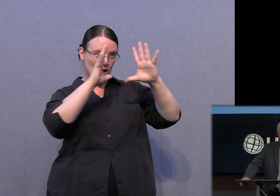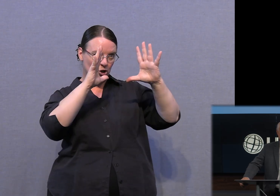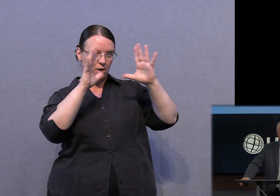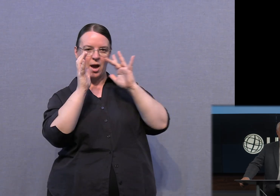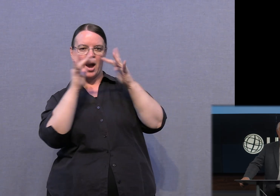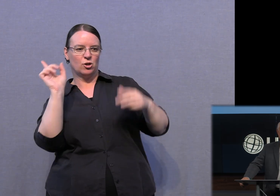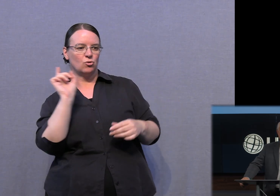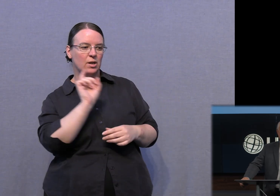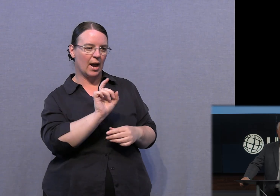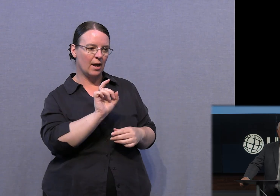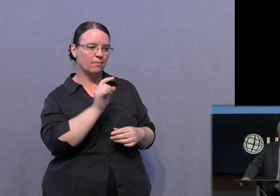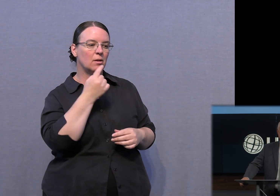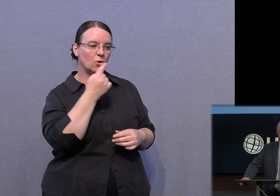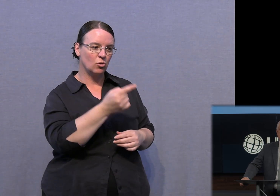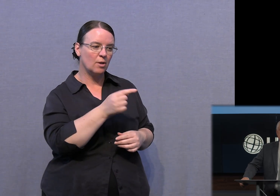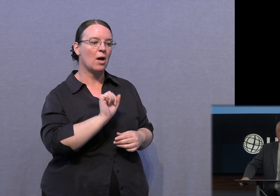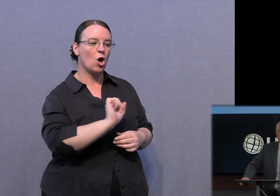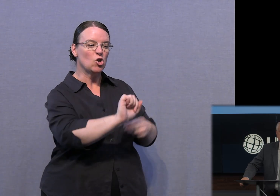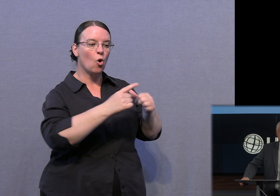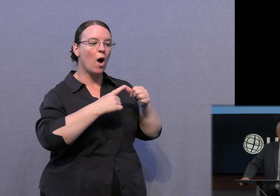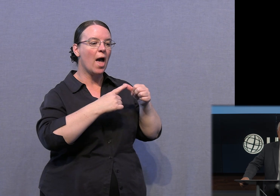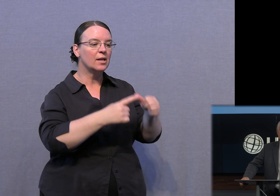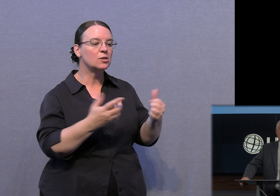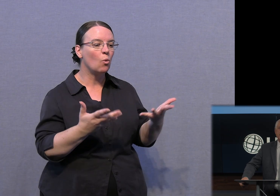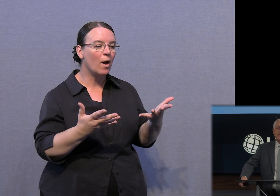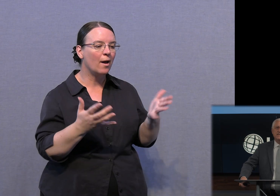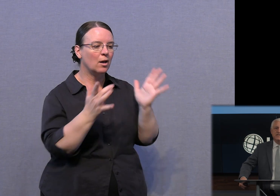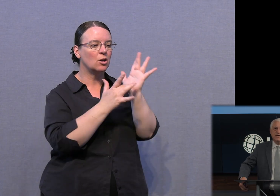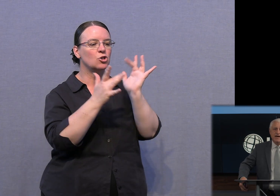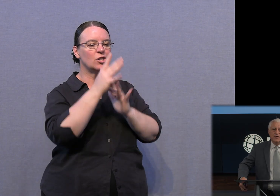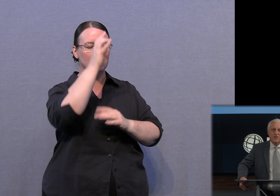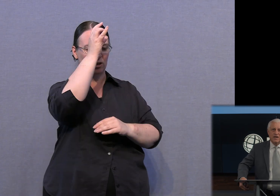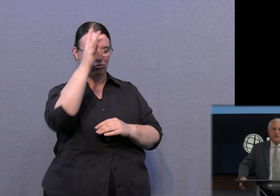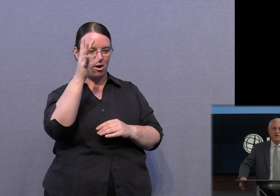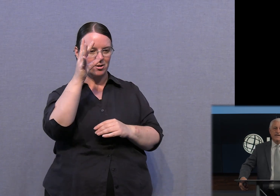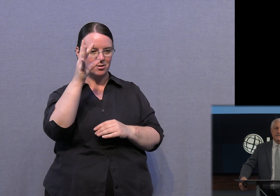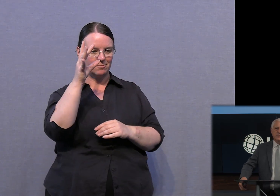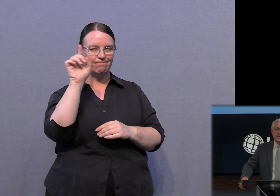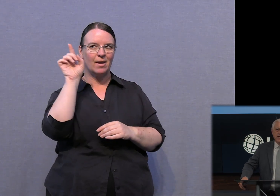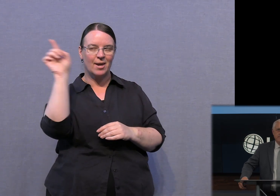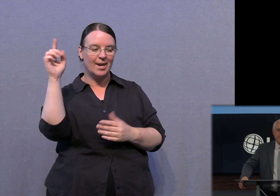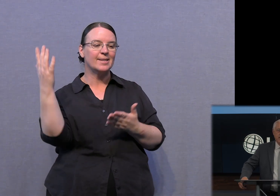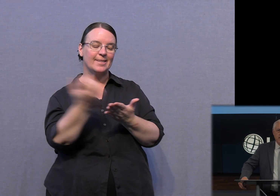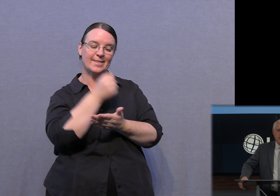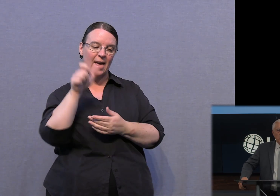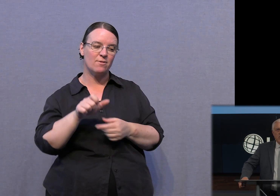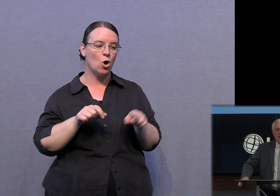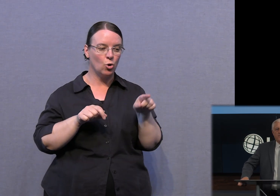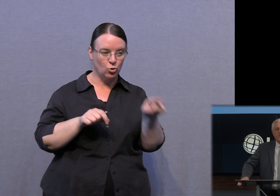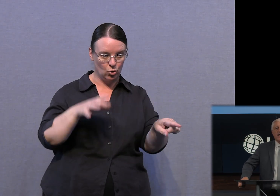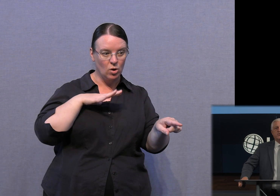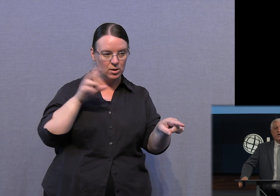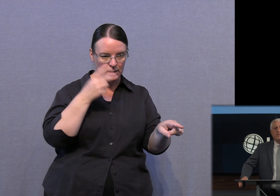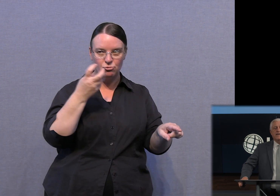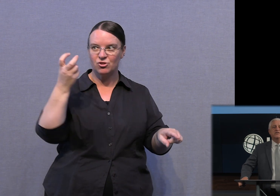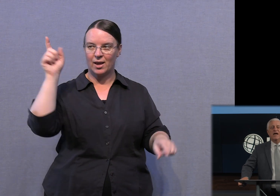said, your answer is Jesus Christ. Jesus Christ is the Savior. You need to seek Him. He woke up